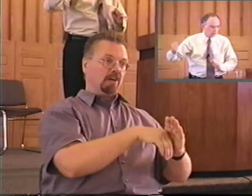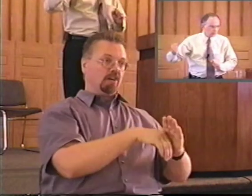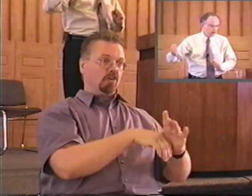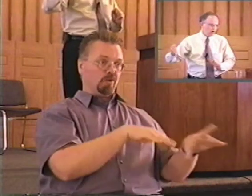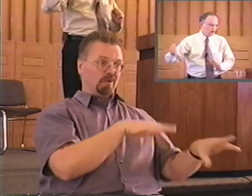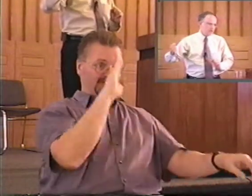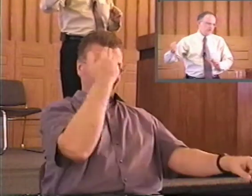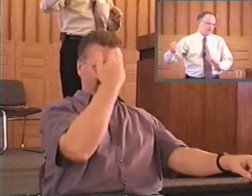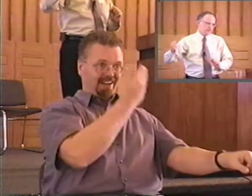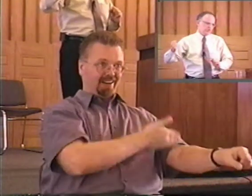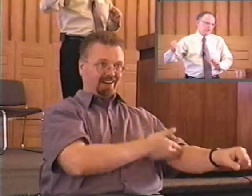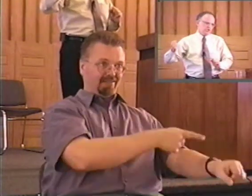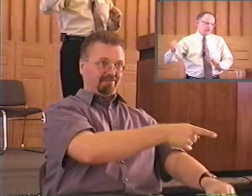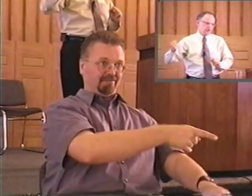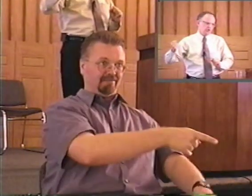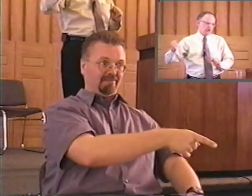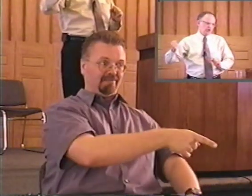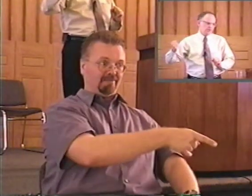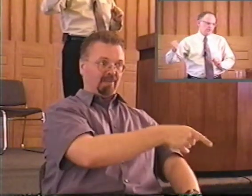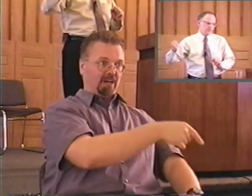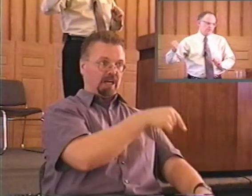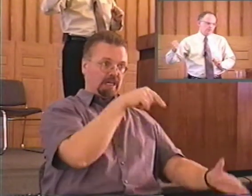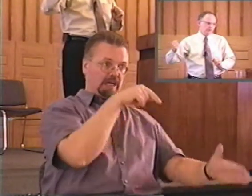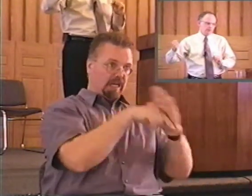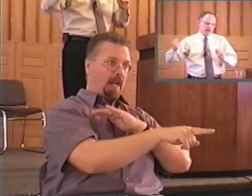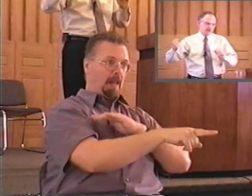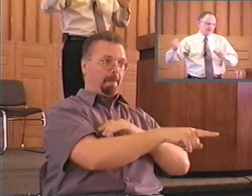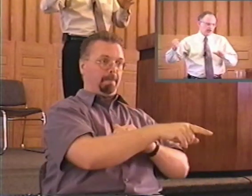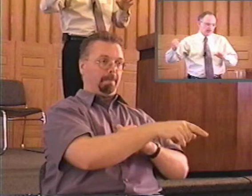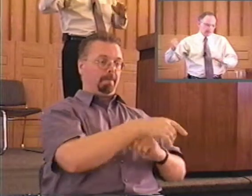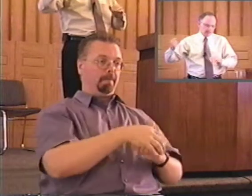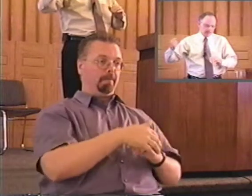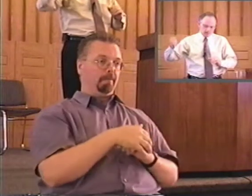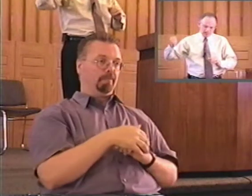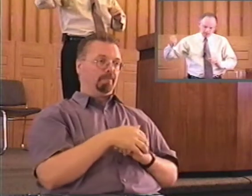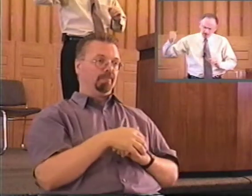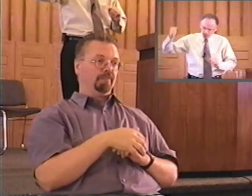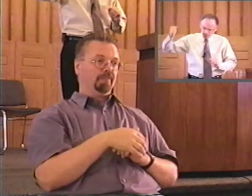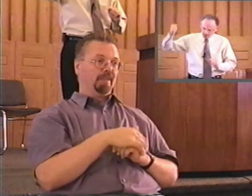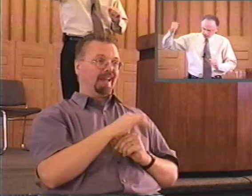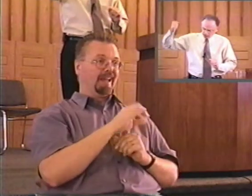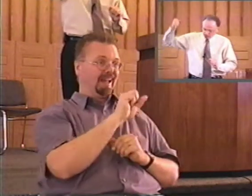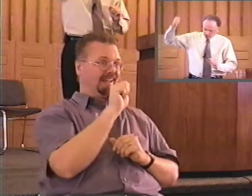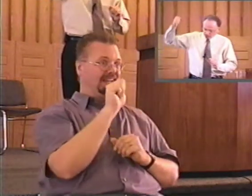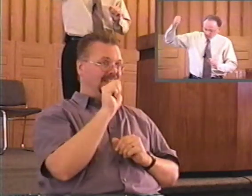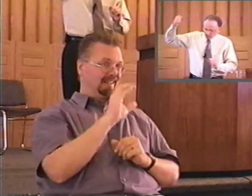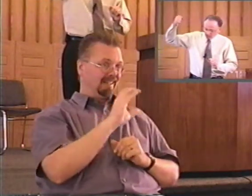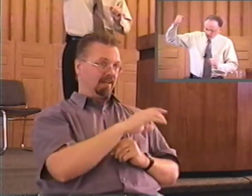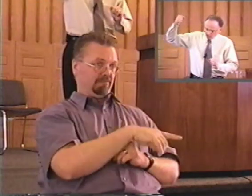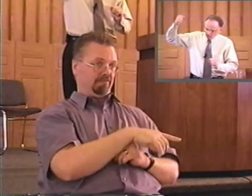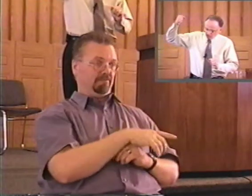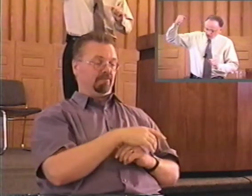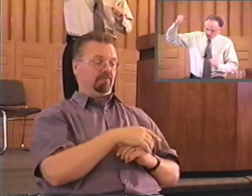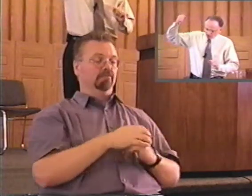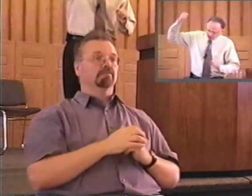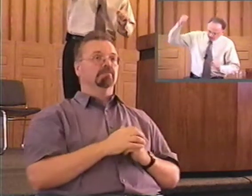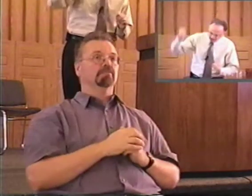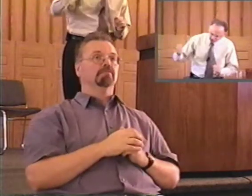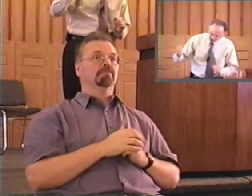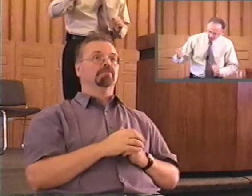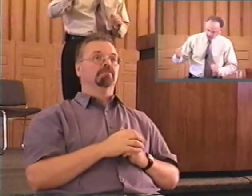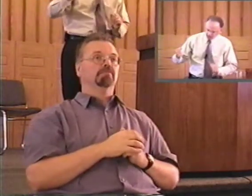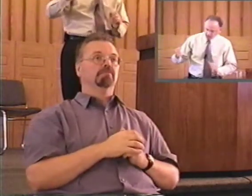right into the heart of his son Abraham. I mean, of Isaac. Abraham is prepared